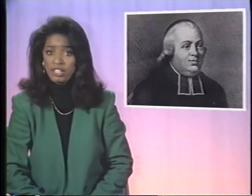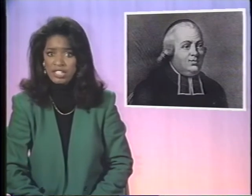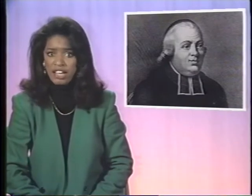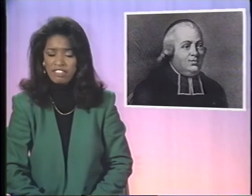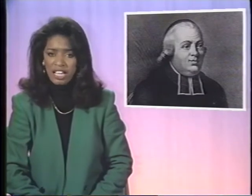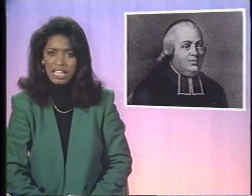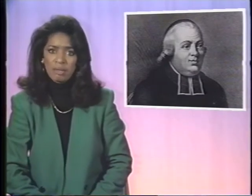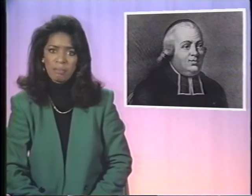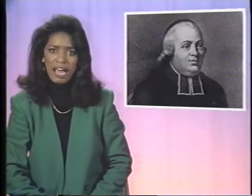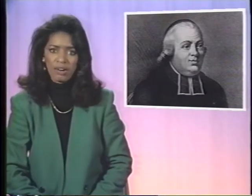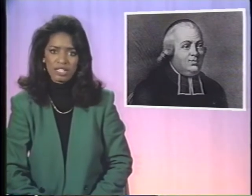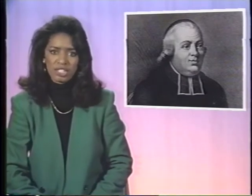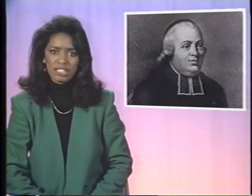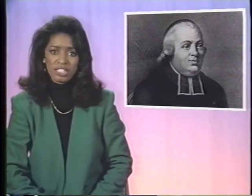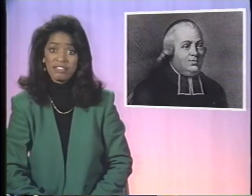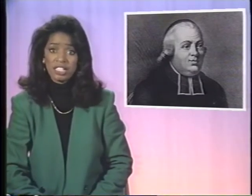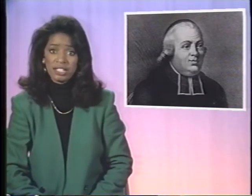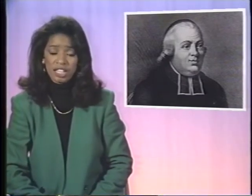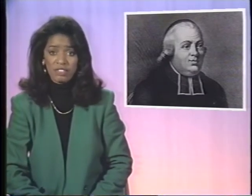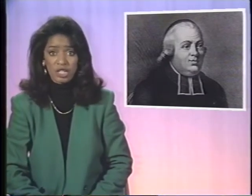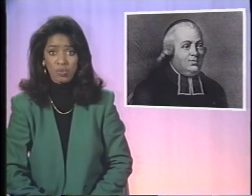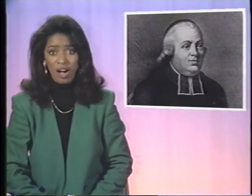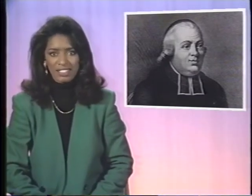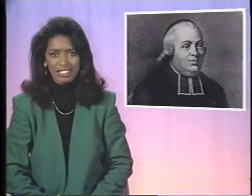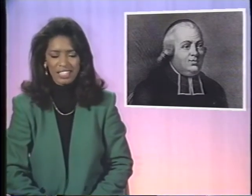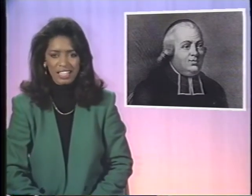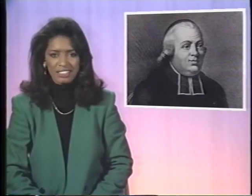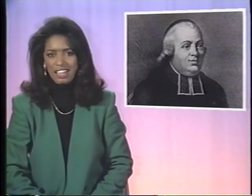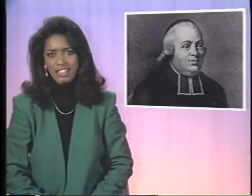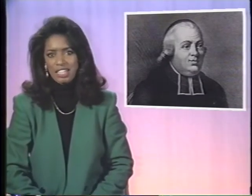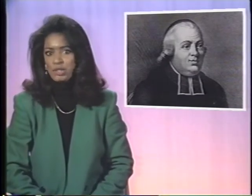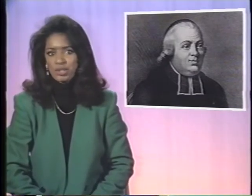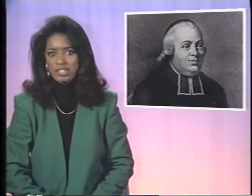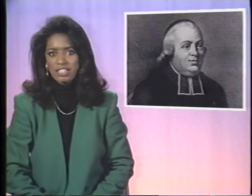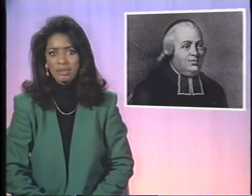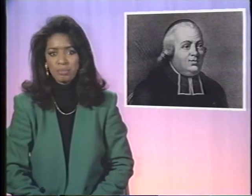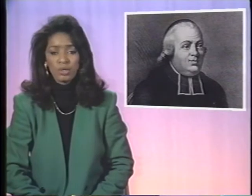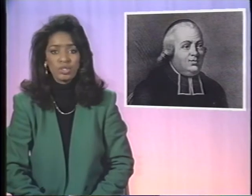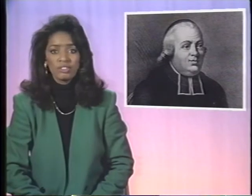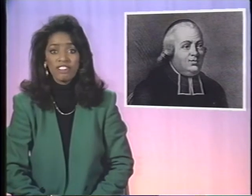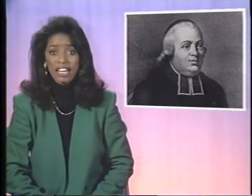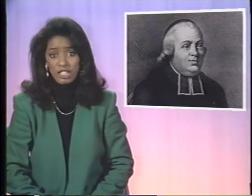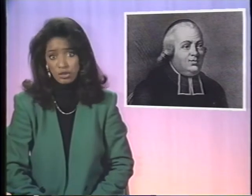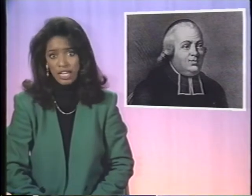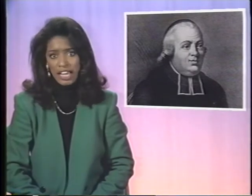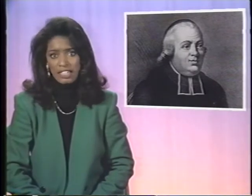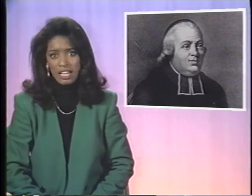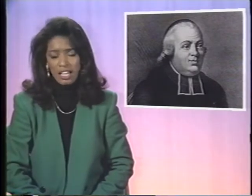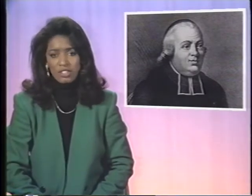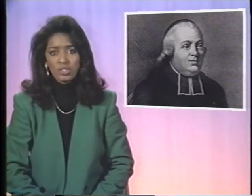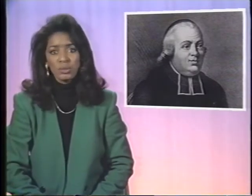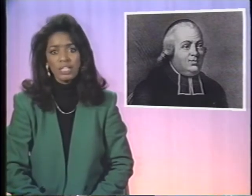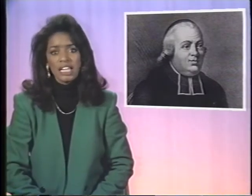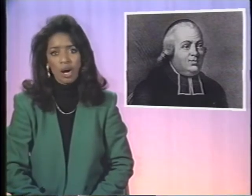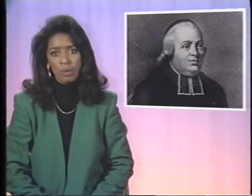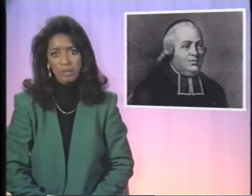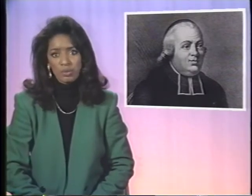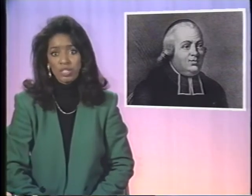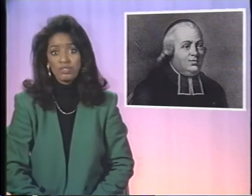deaf in Paris in 1771. Not interested in personal financial gain, the school he opened was